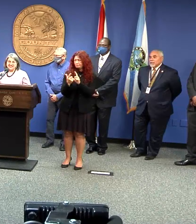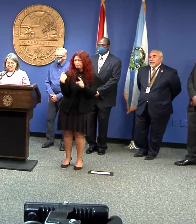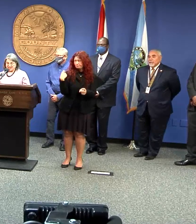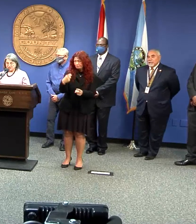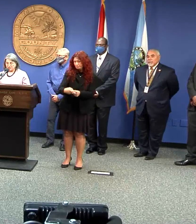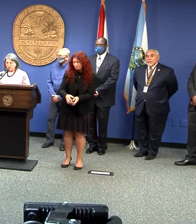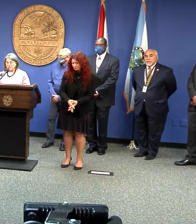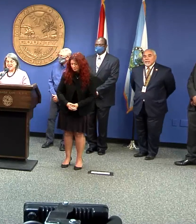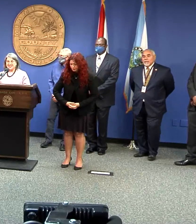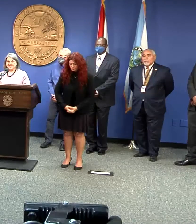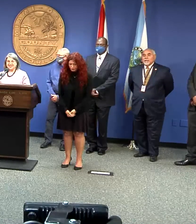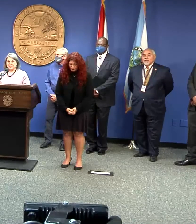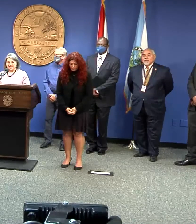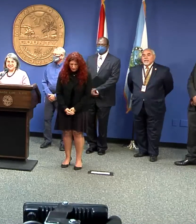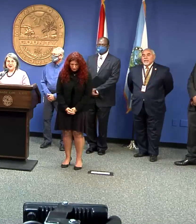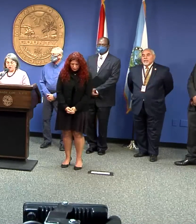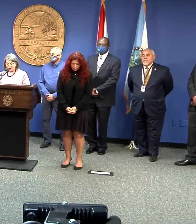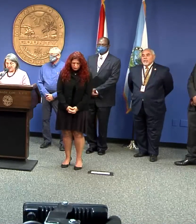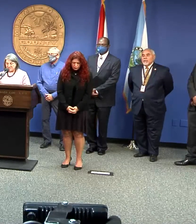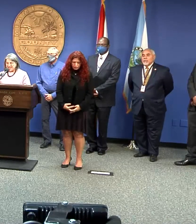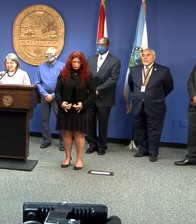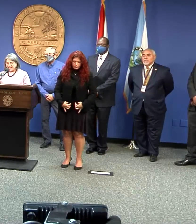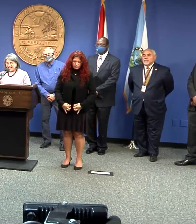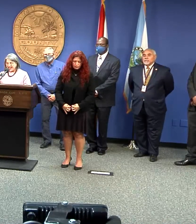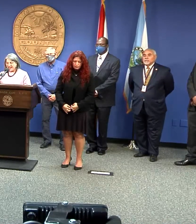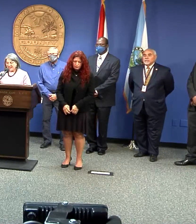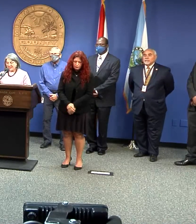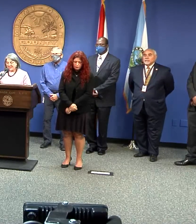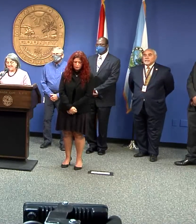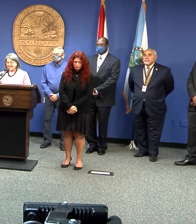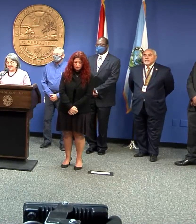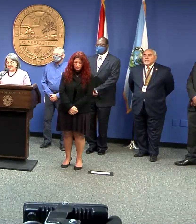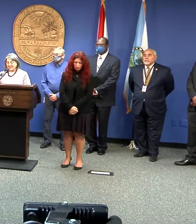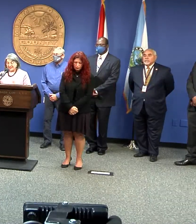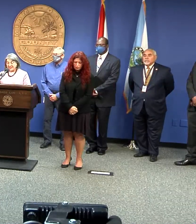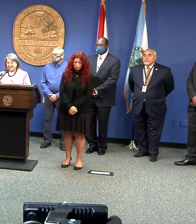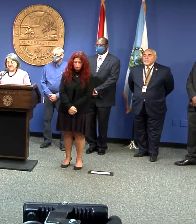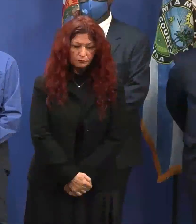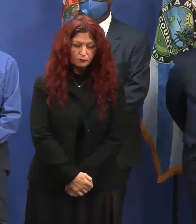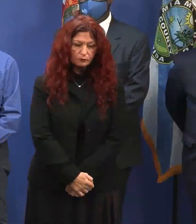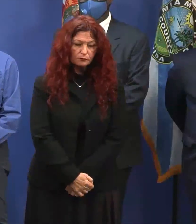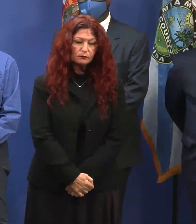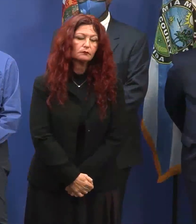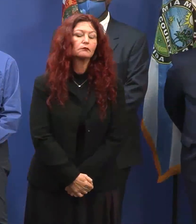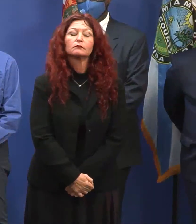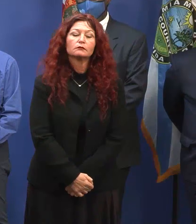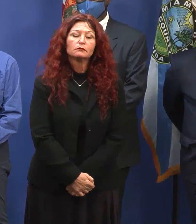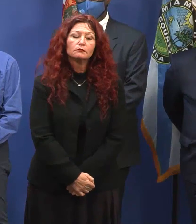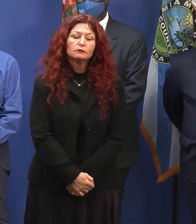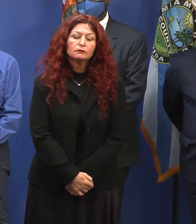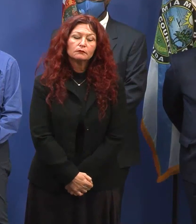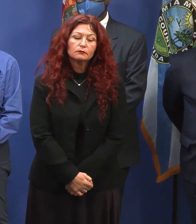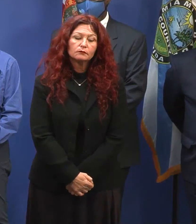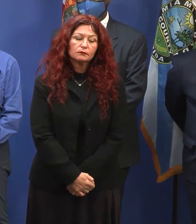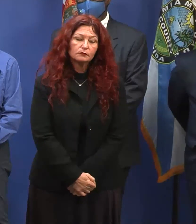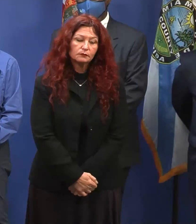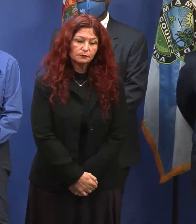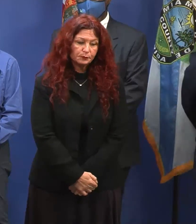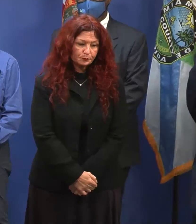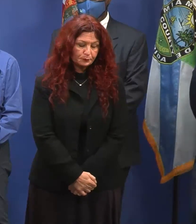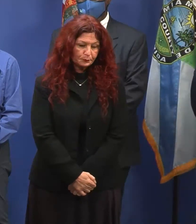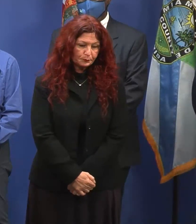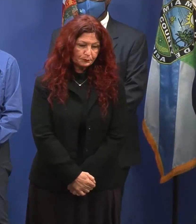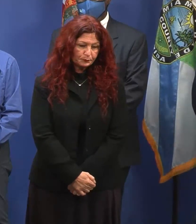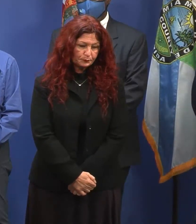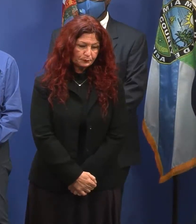de 2021 comienza hoy y va hasta el 30 de noviembre.